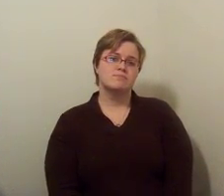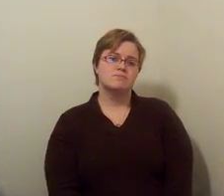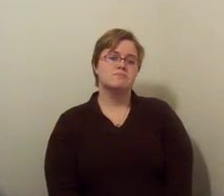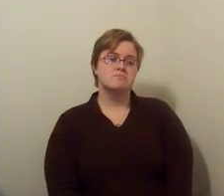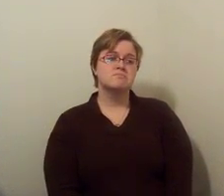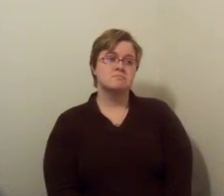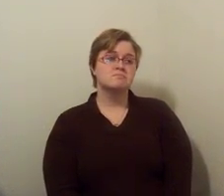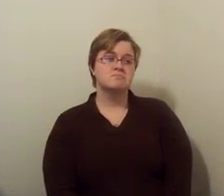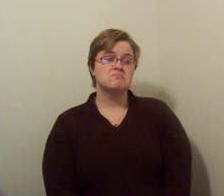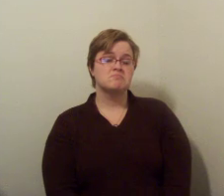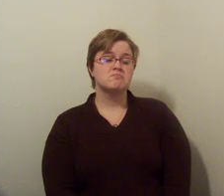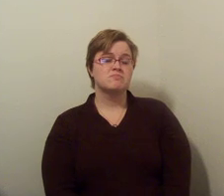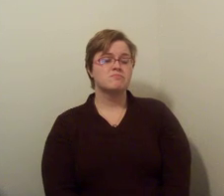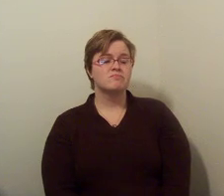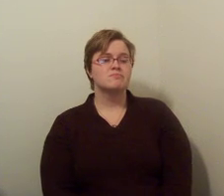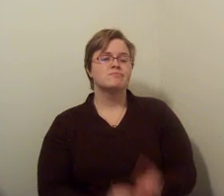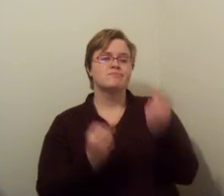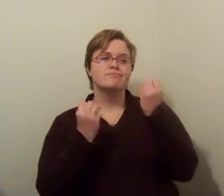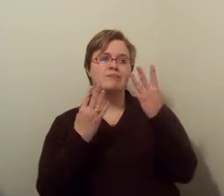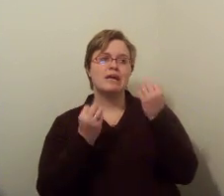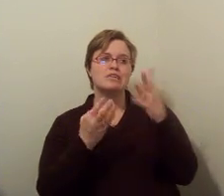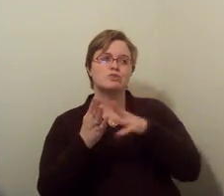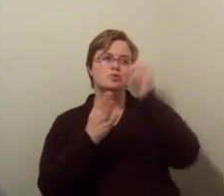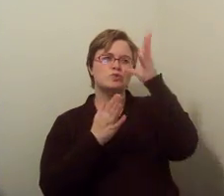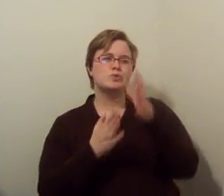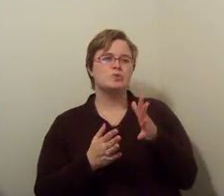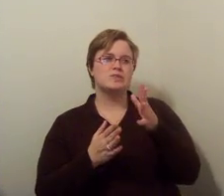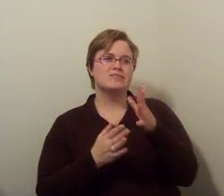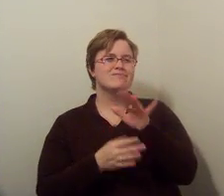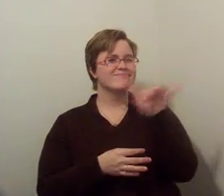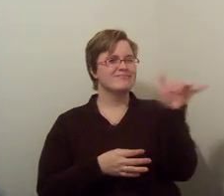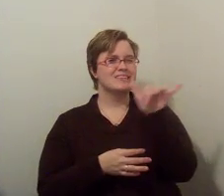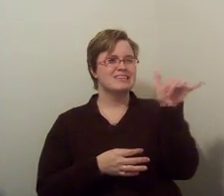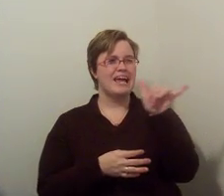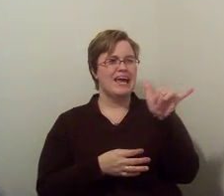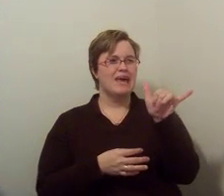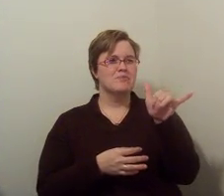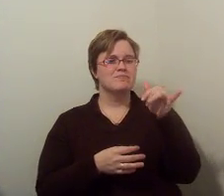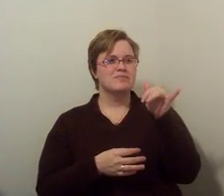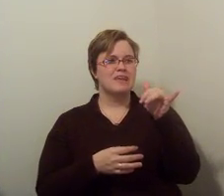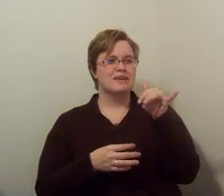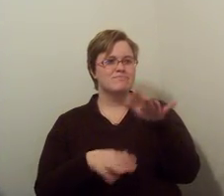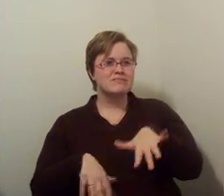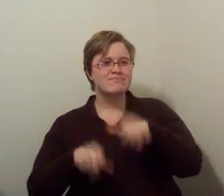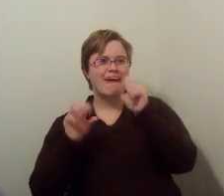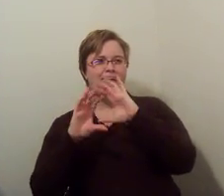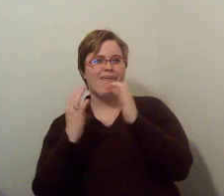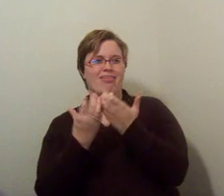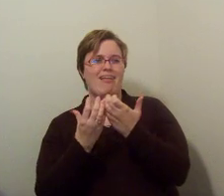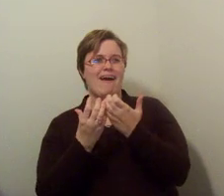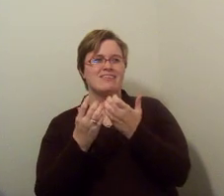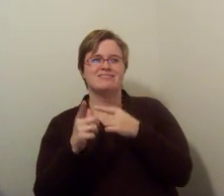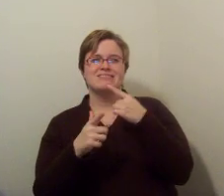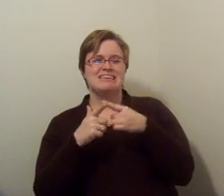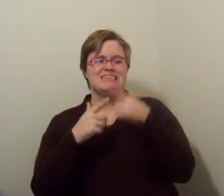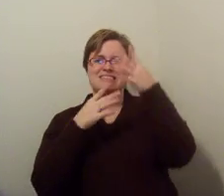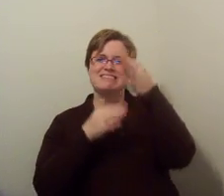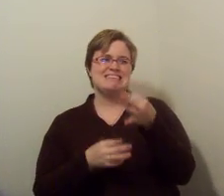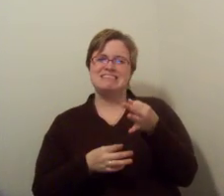Certainly, there are lots of students who do that, who kind of get a taste of something and decide it's not really something that they want to pursue. And